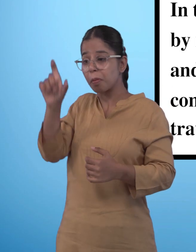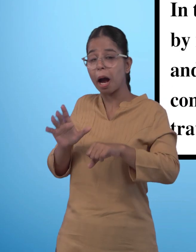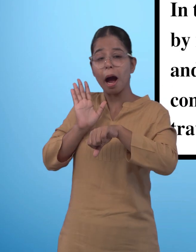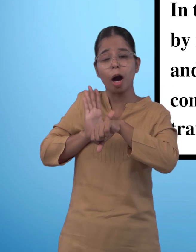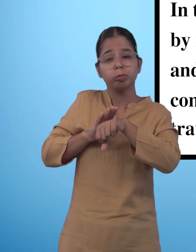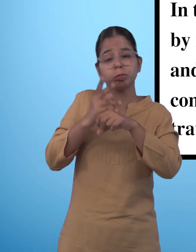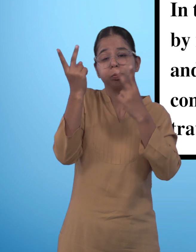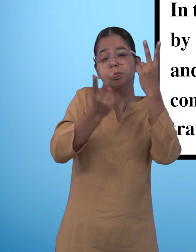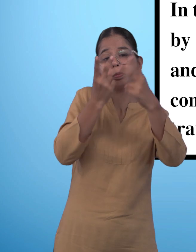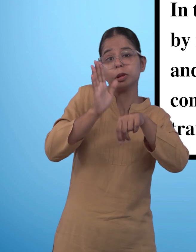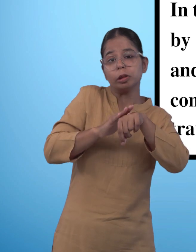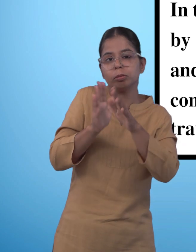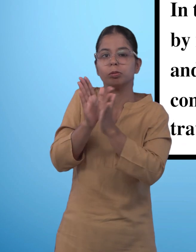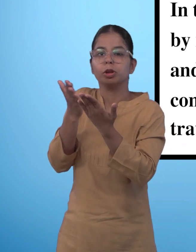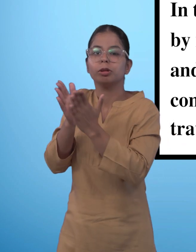inscriptions.